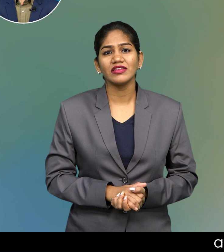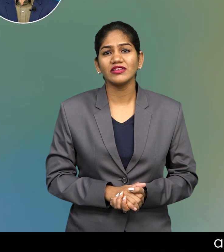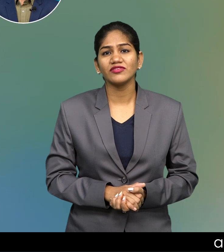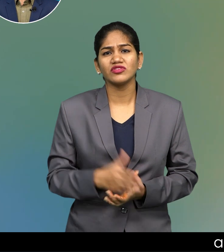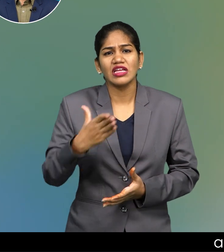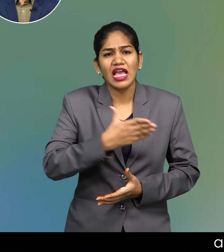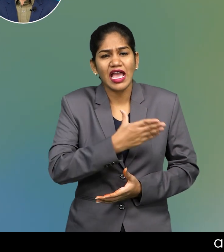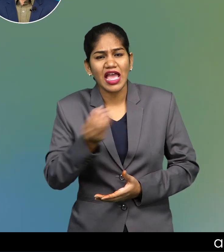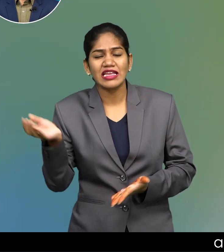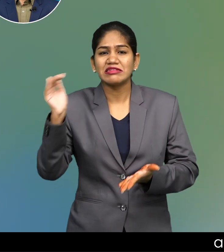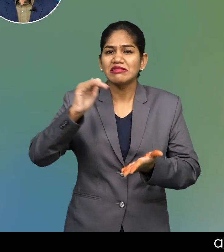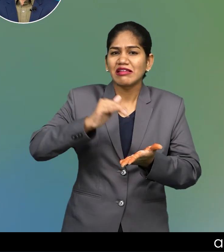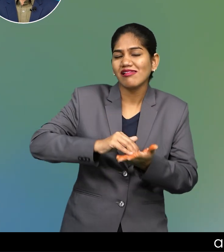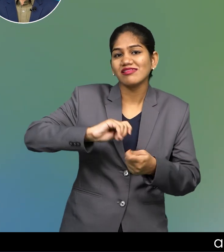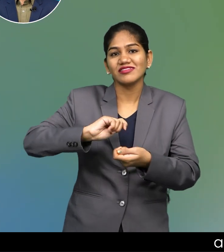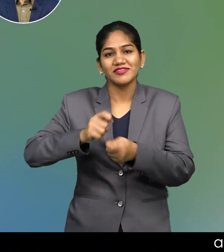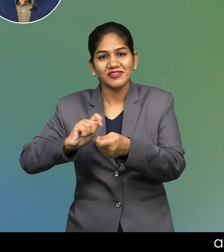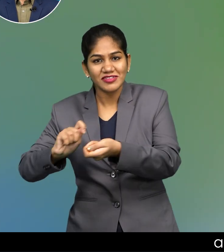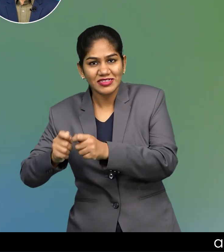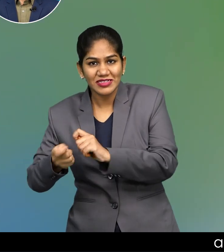and reinforced